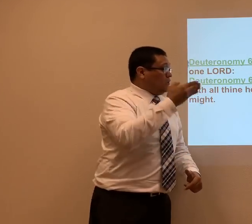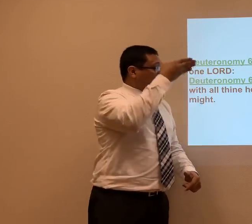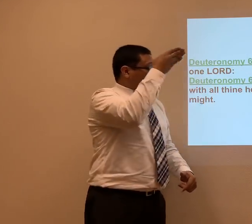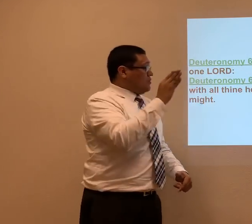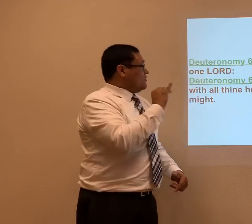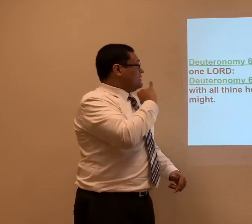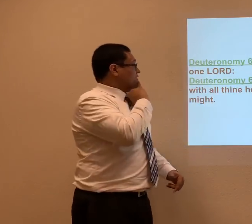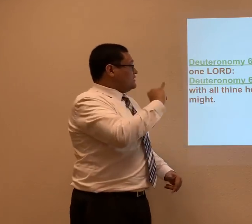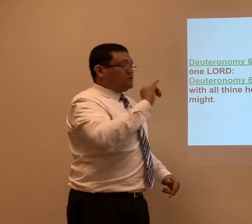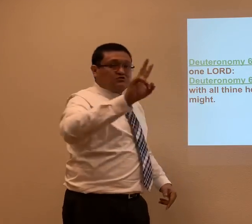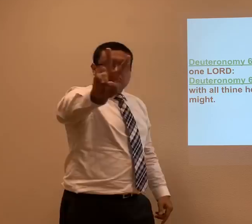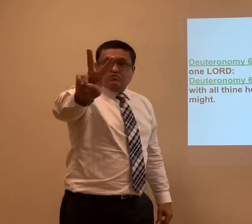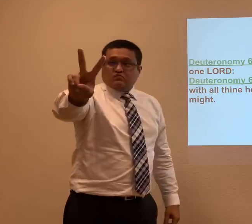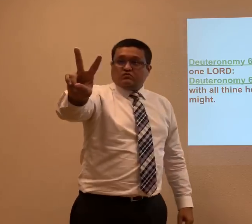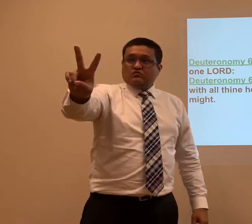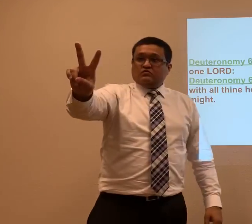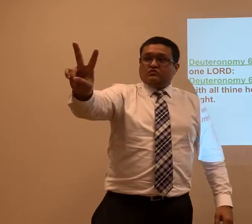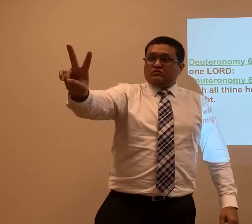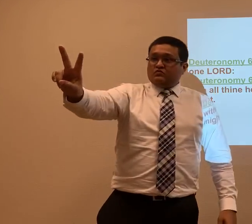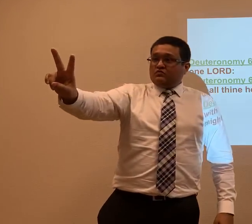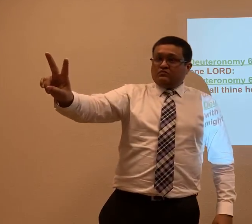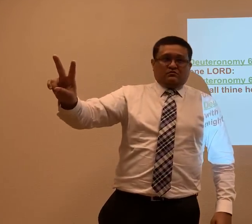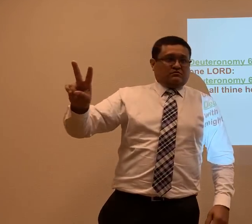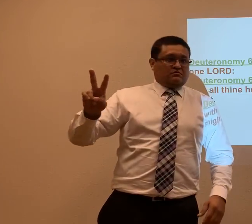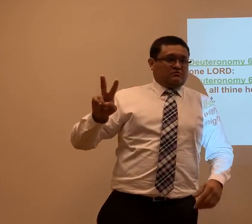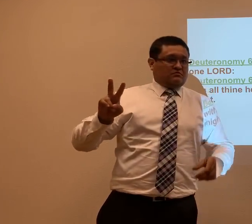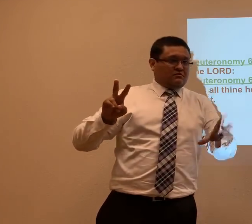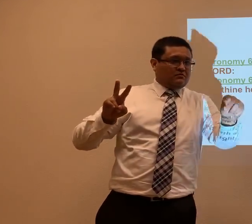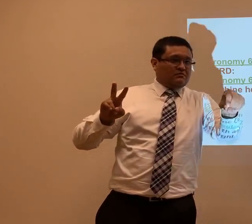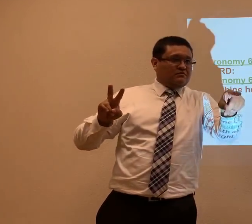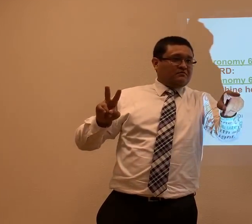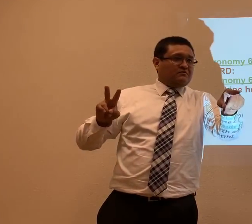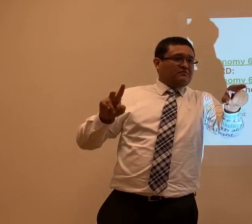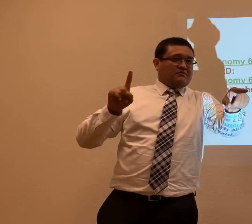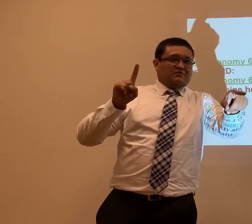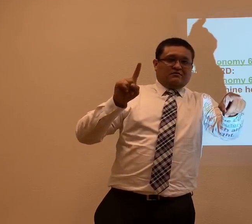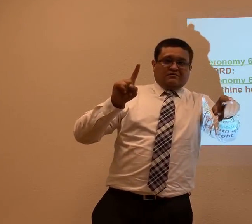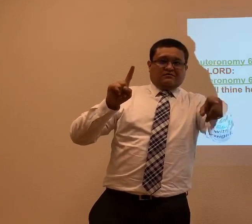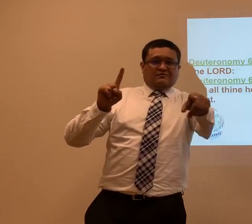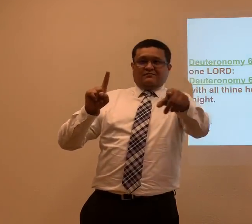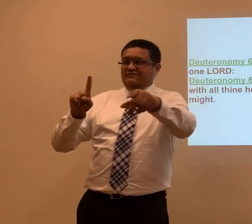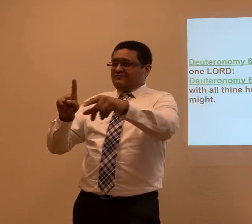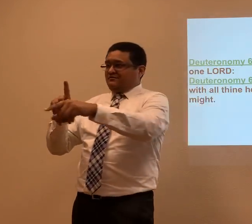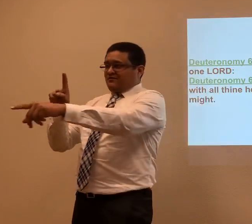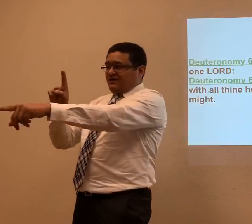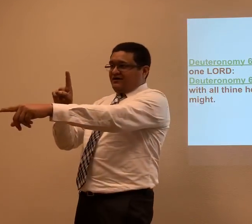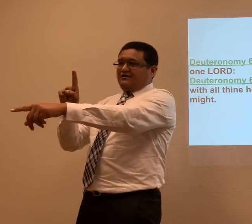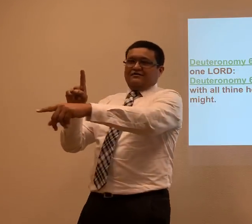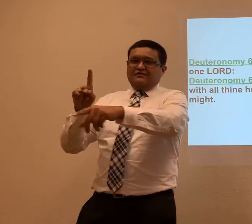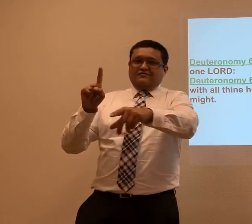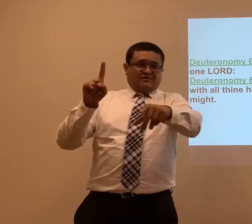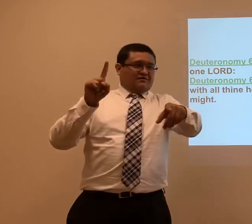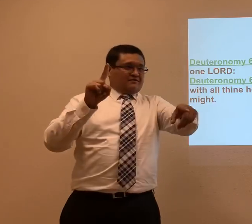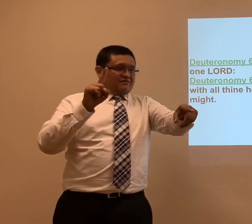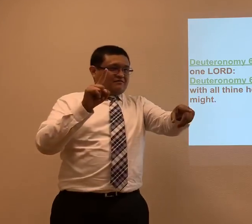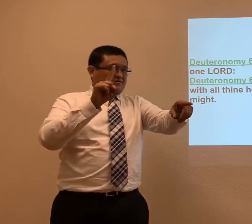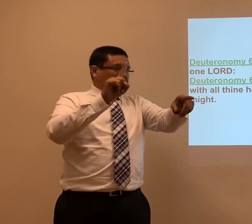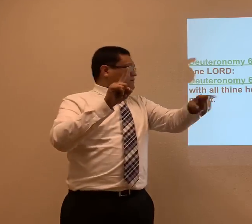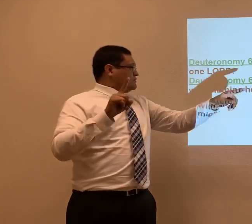our God is one. Oh, two? Does it say two? Lord our God is two lords? No. It